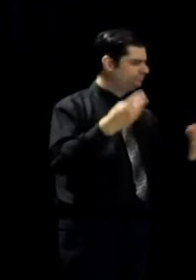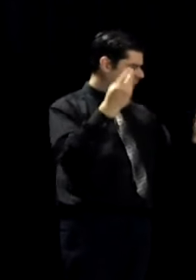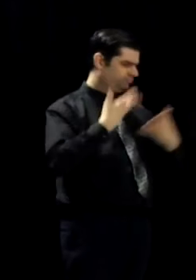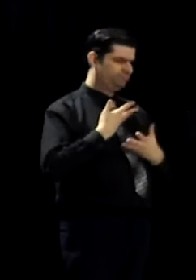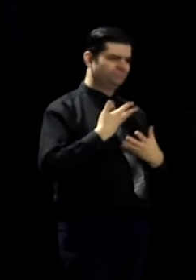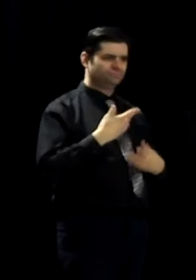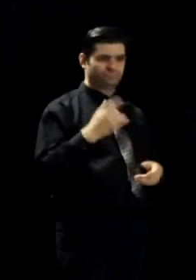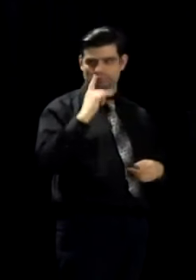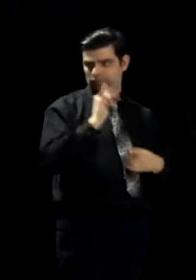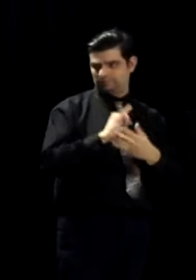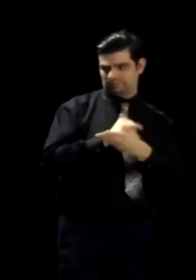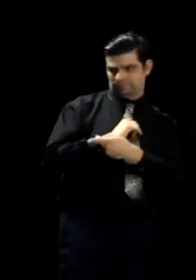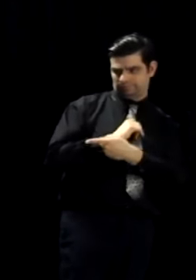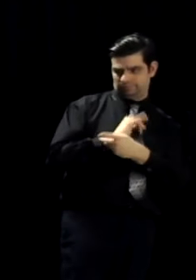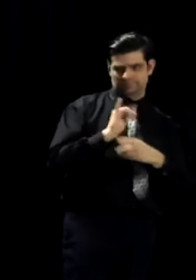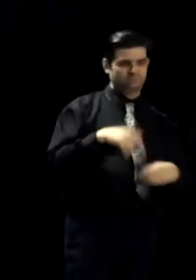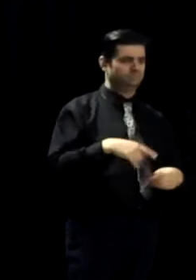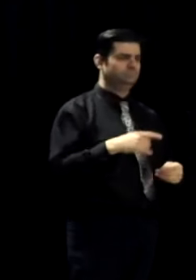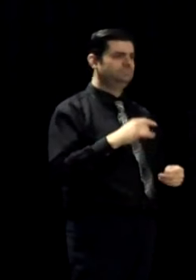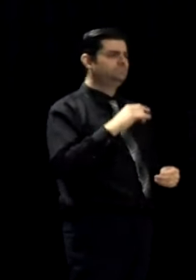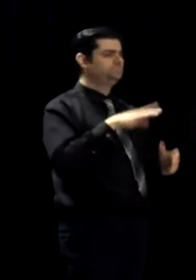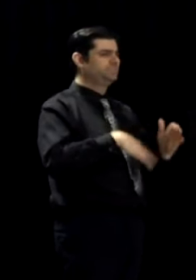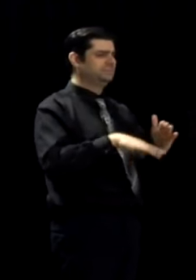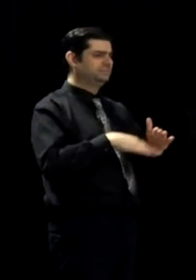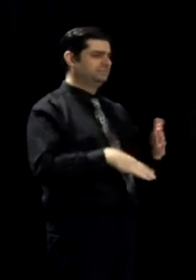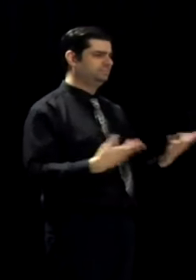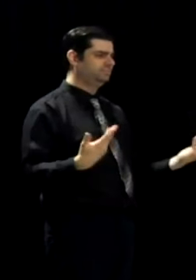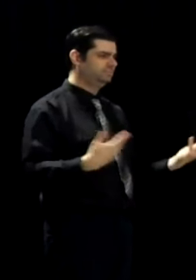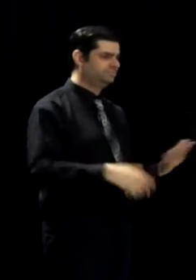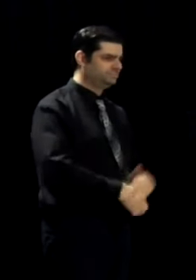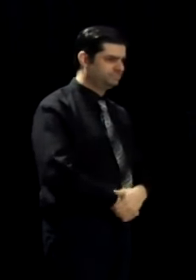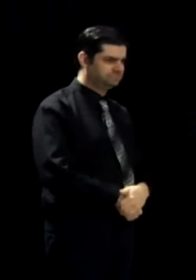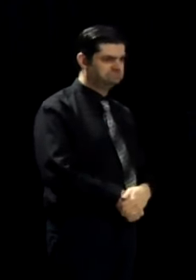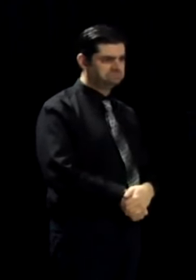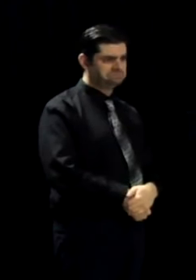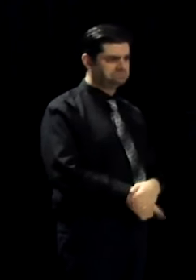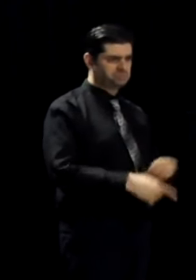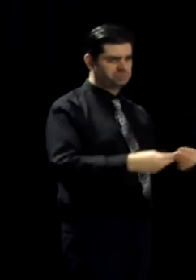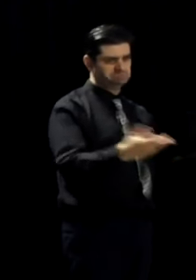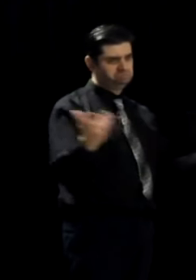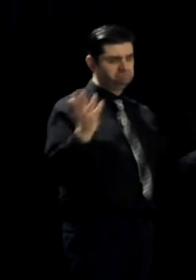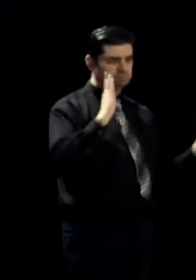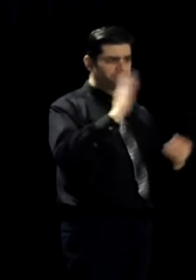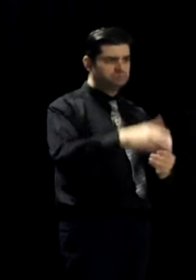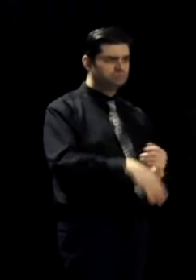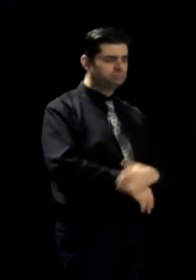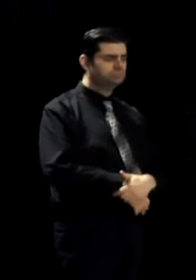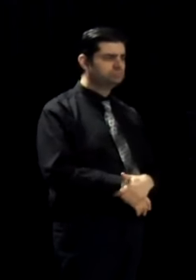like. They can get one, and we'll get it to them.